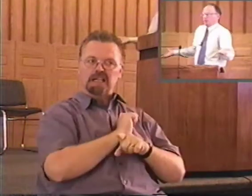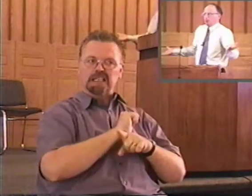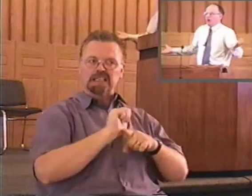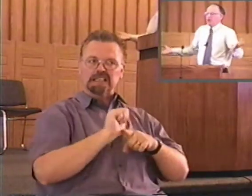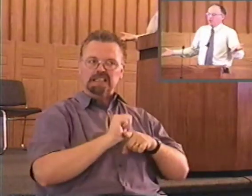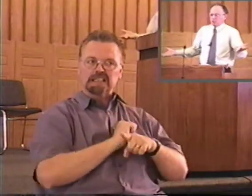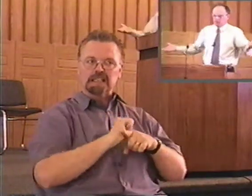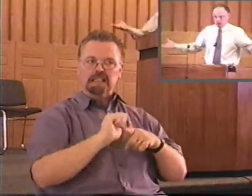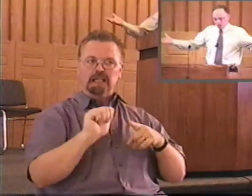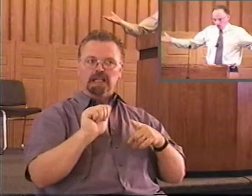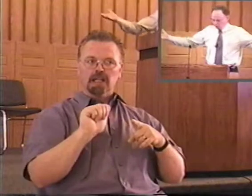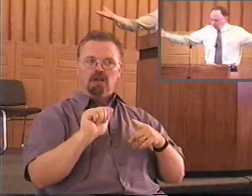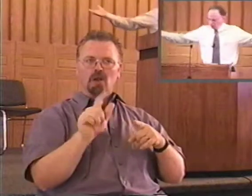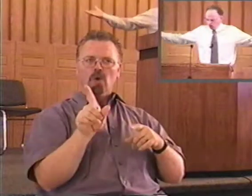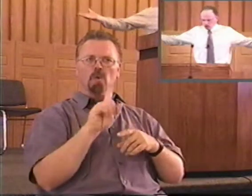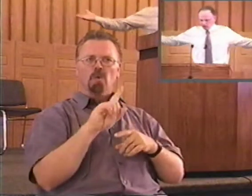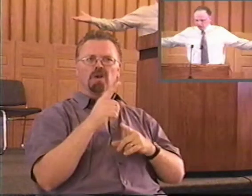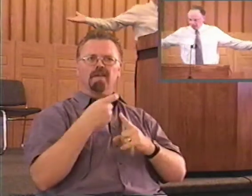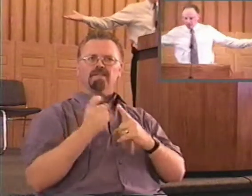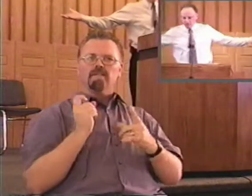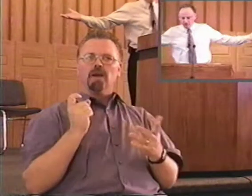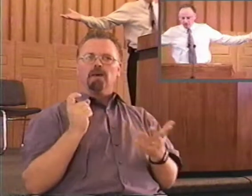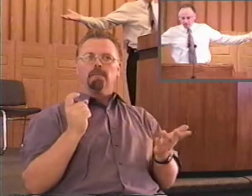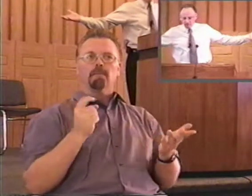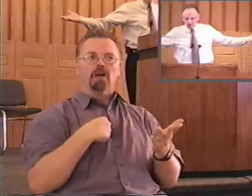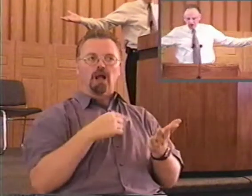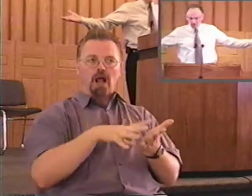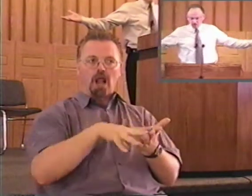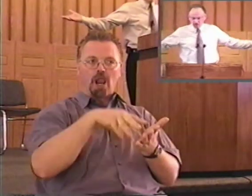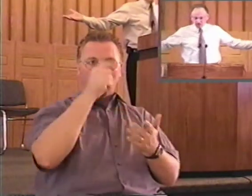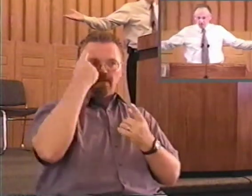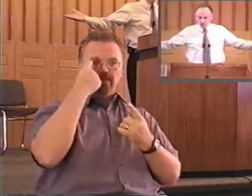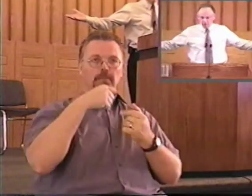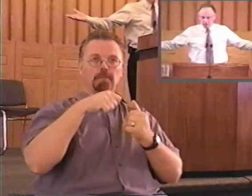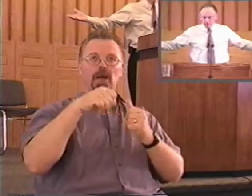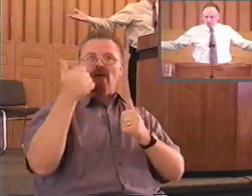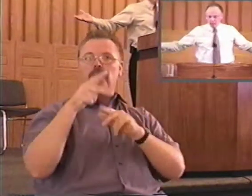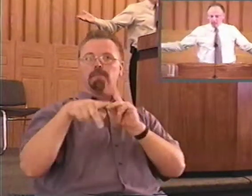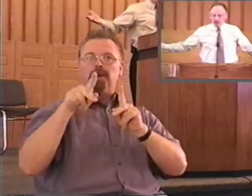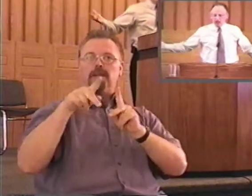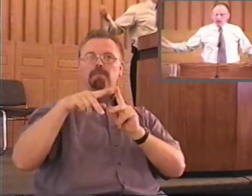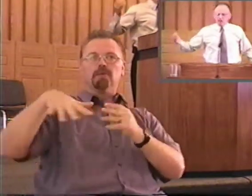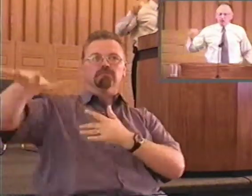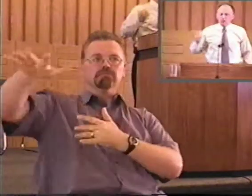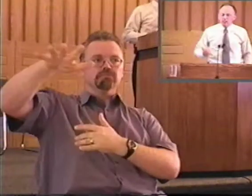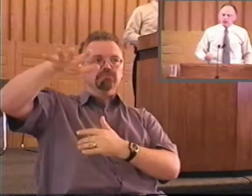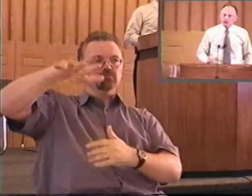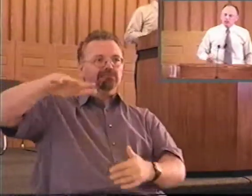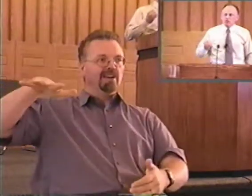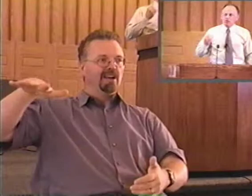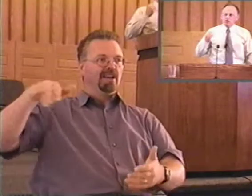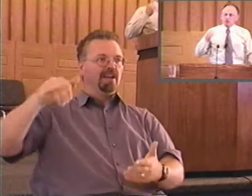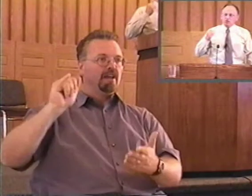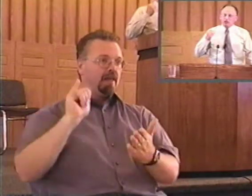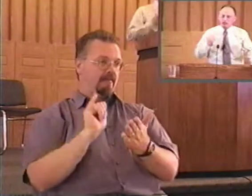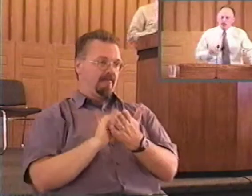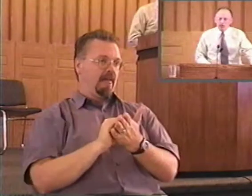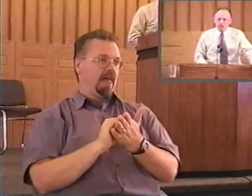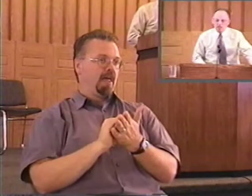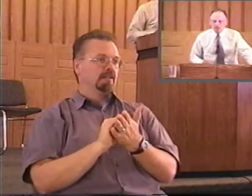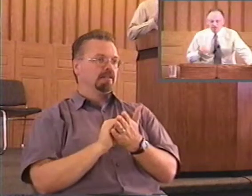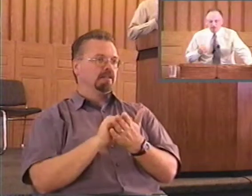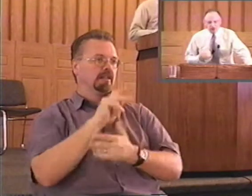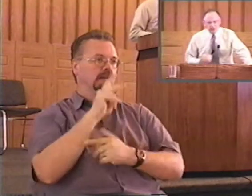get this hypocrisy? You learned it from the people around you. And this is